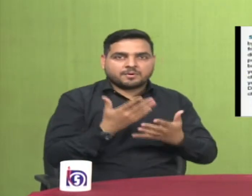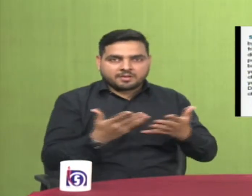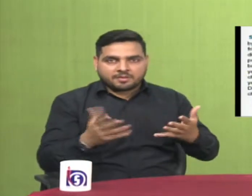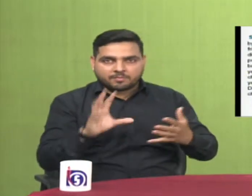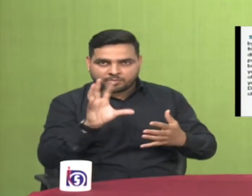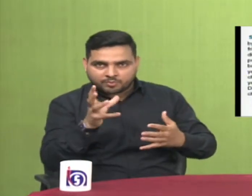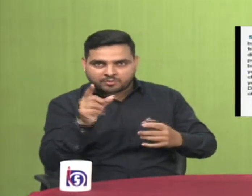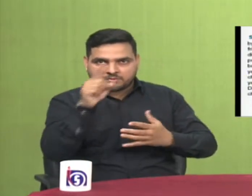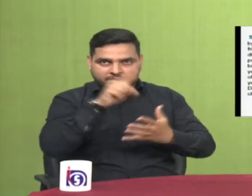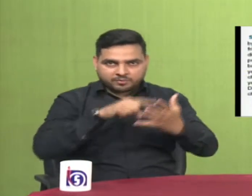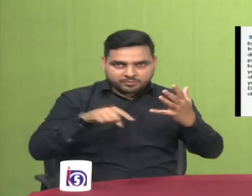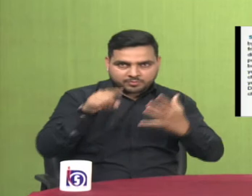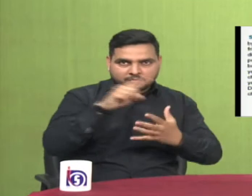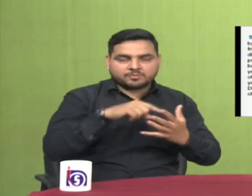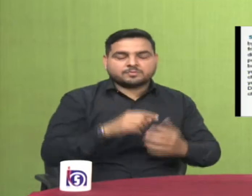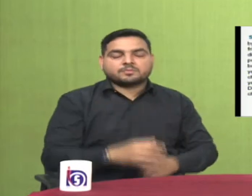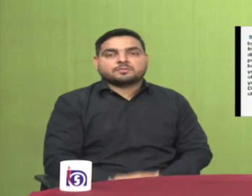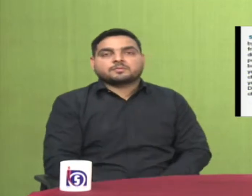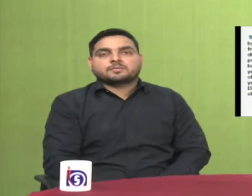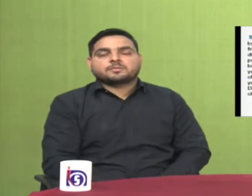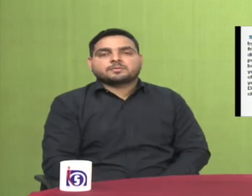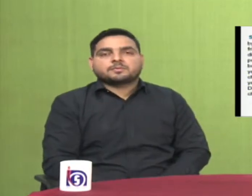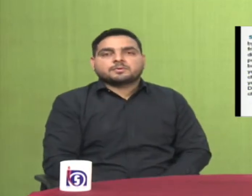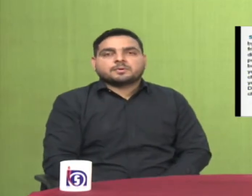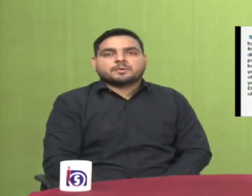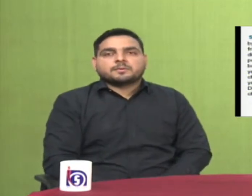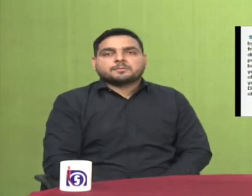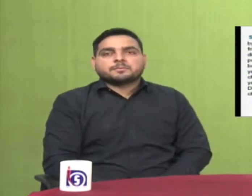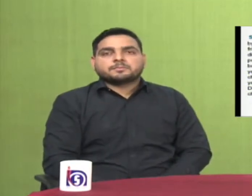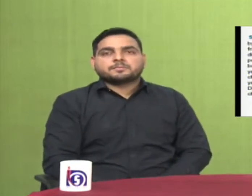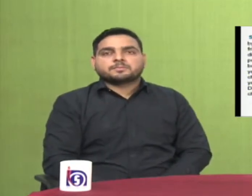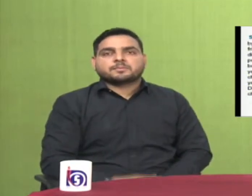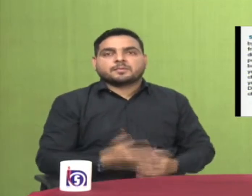the child starts throwing temper and tantrums around 3 years of age,